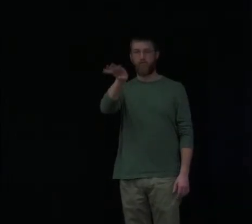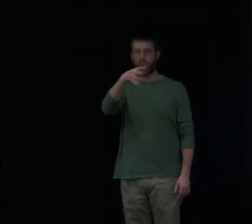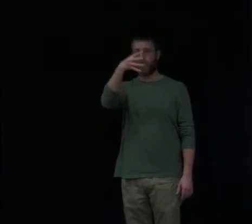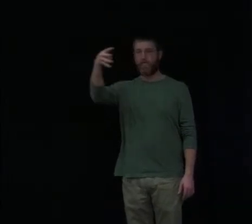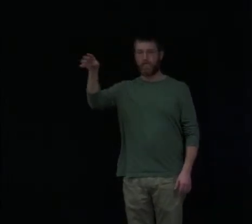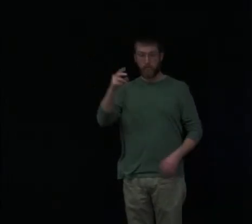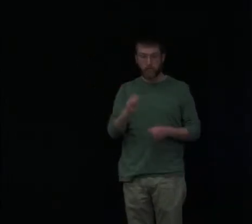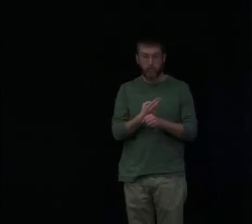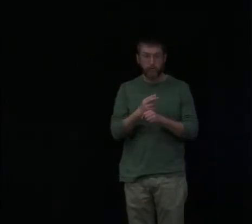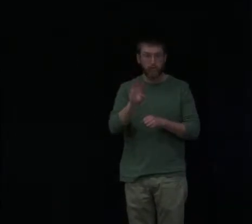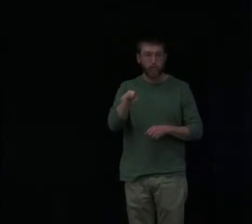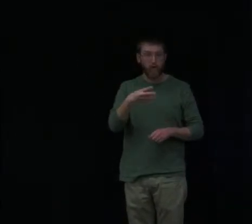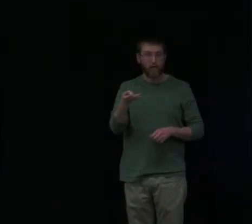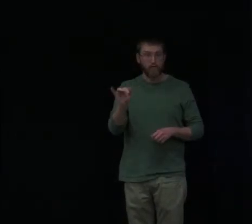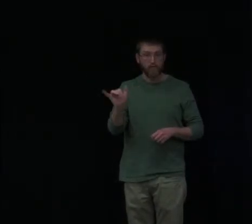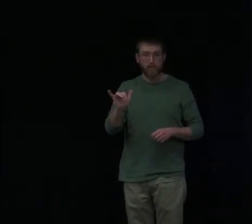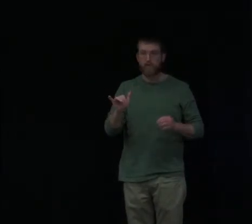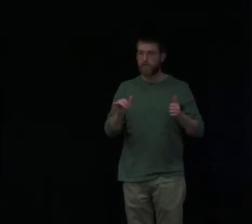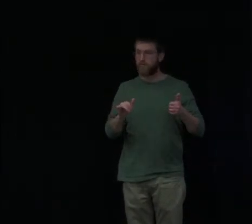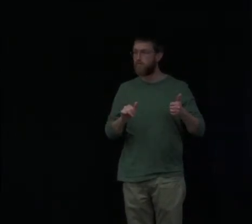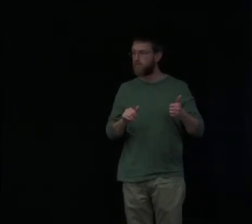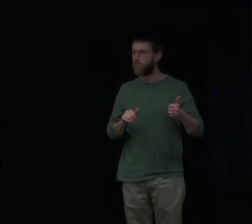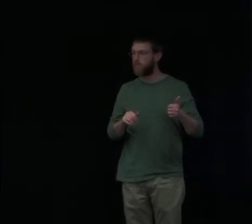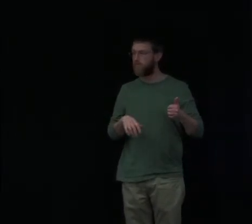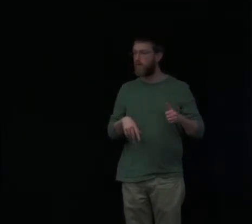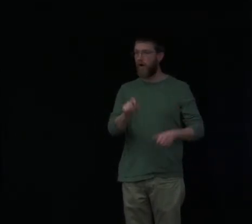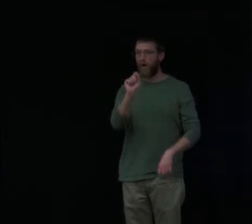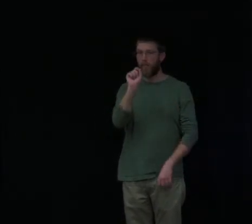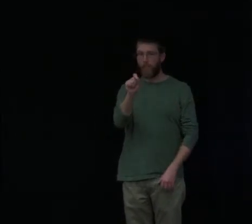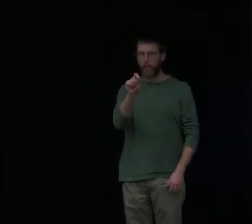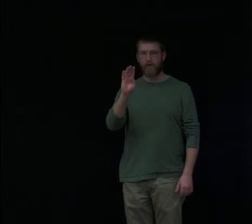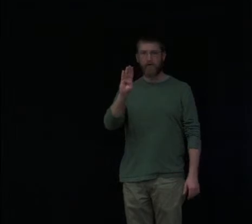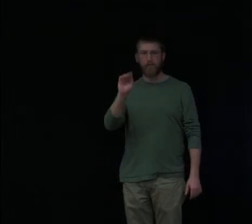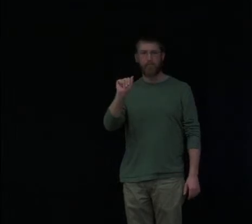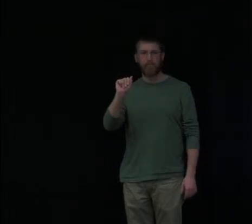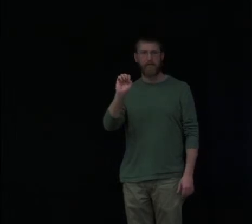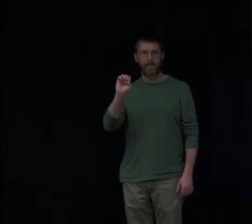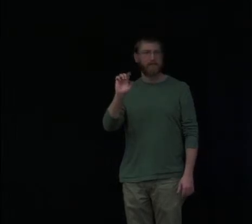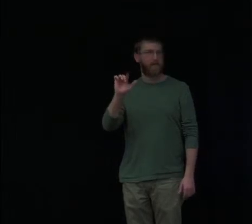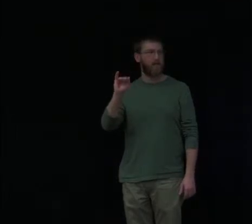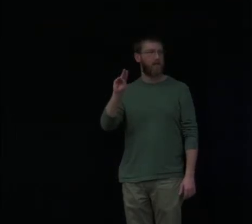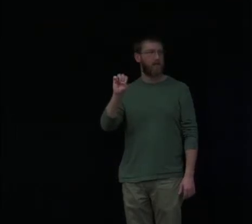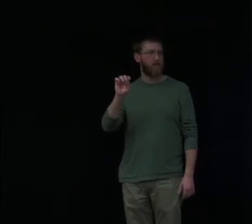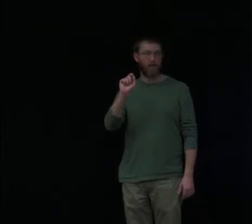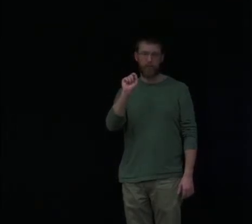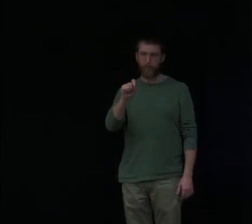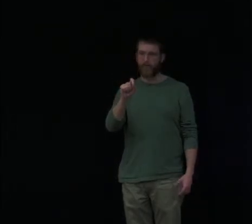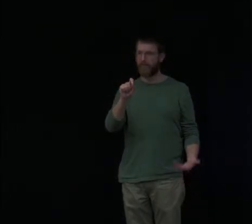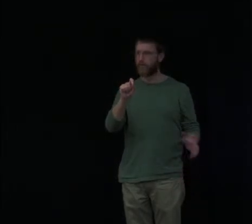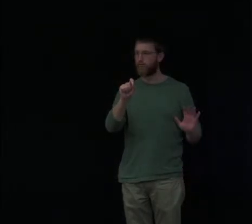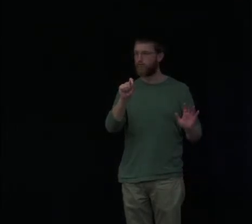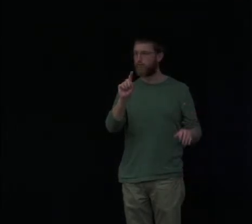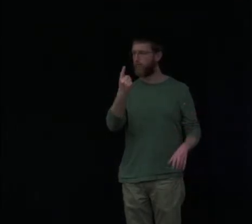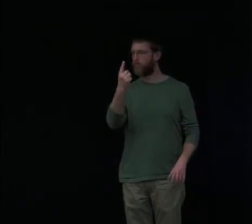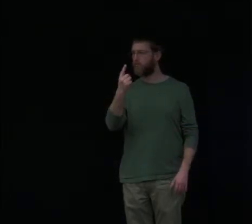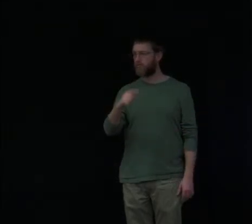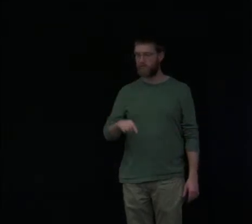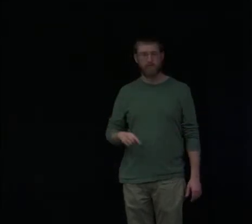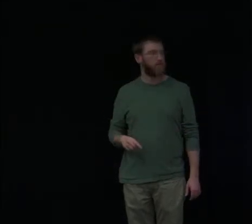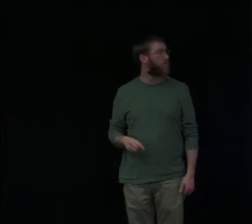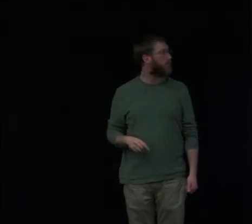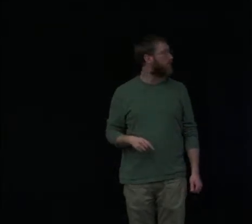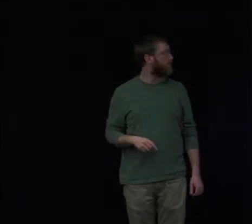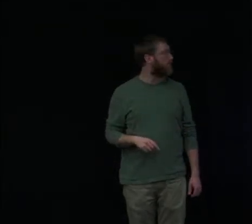guys use graphs? Y'all use graphs? Okay. So that should be your first data point on the graph. So these are all